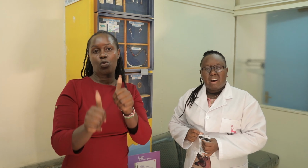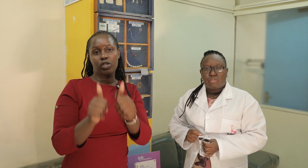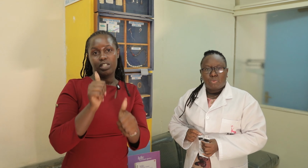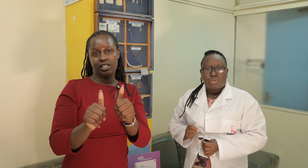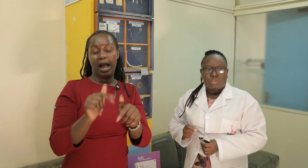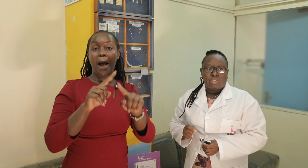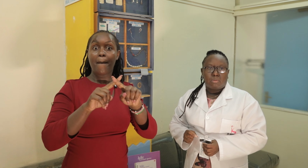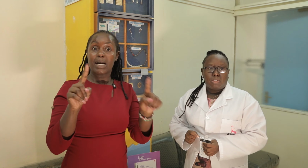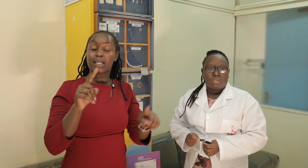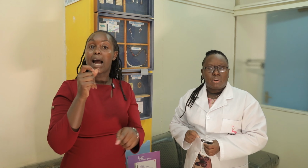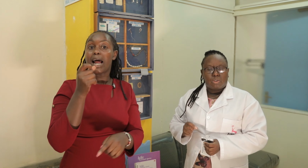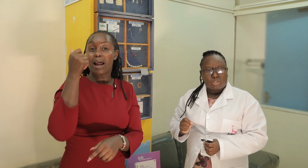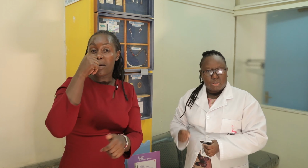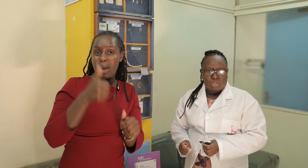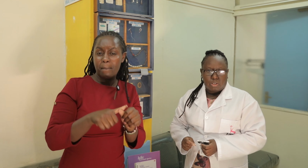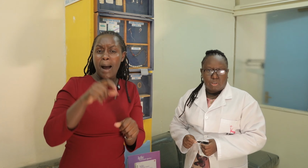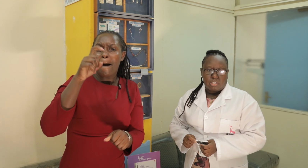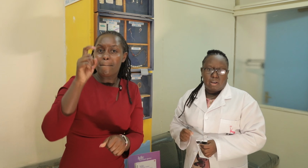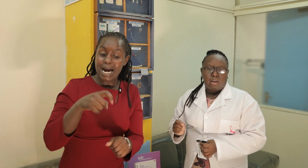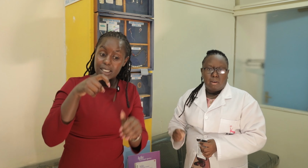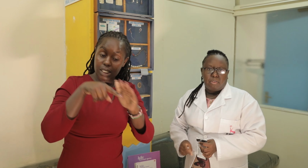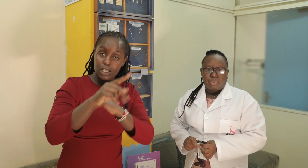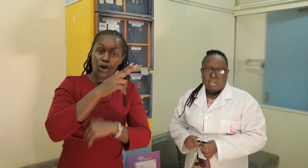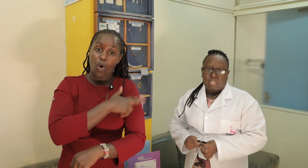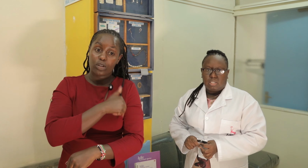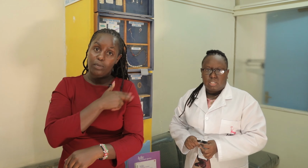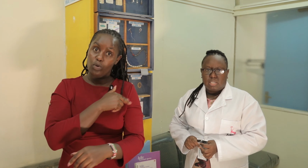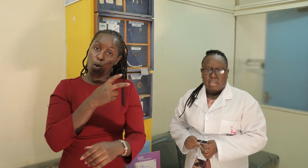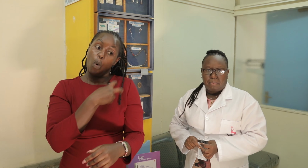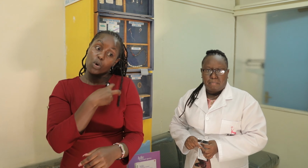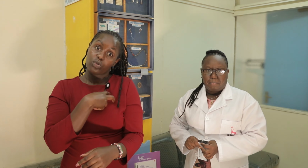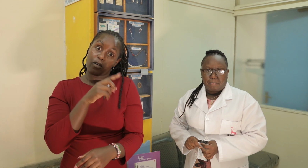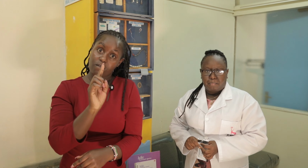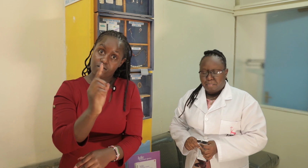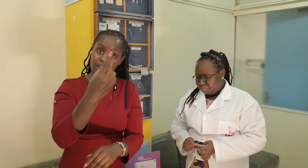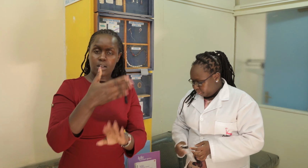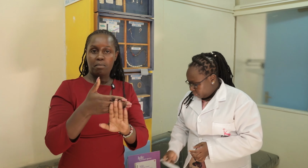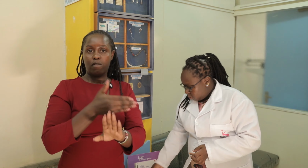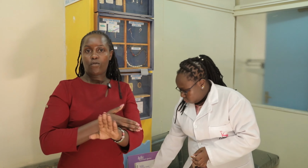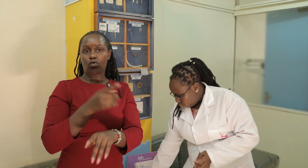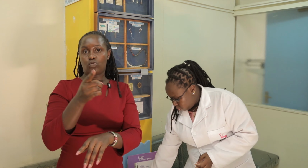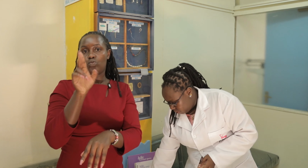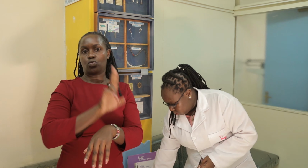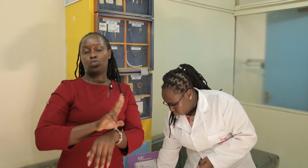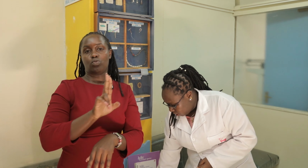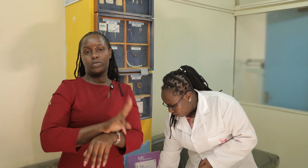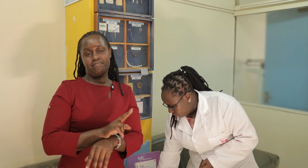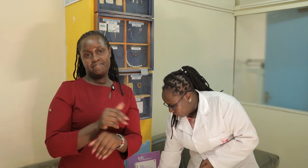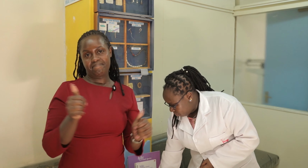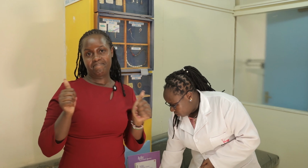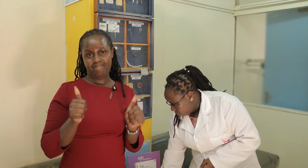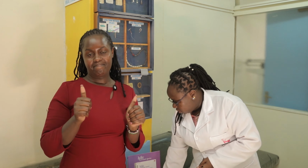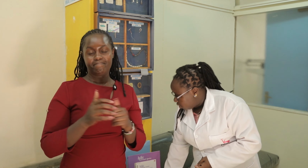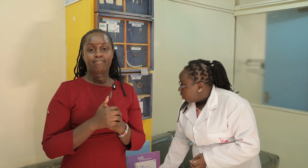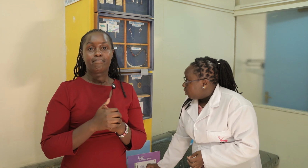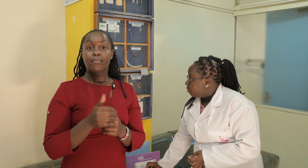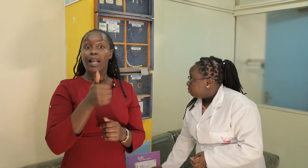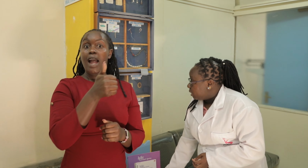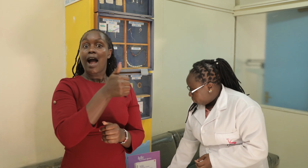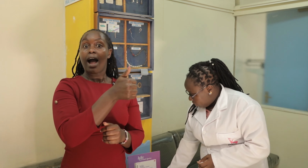medication, you have to go to the hospital, consult your doctor before getting it done. So we also have other